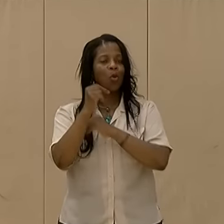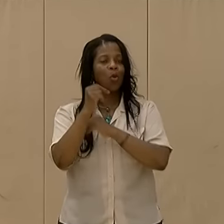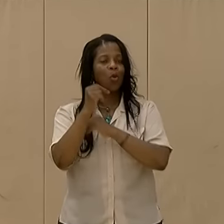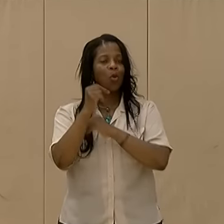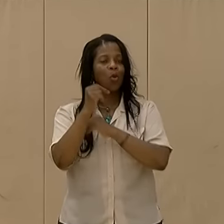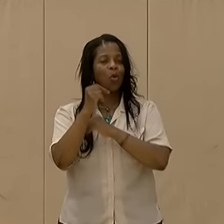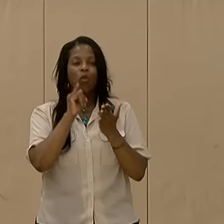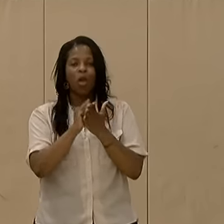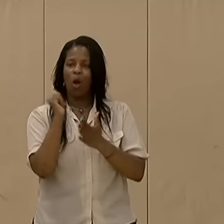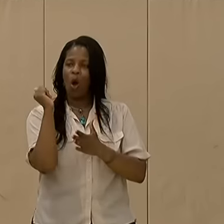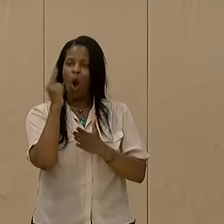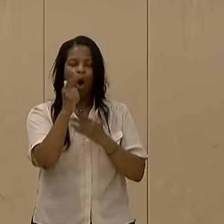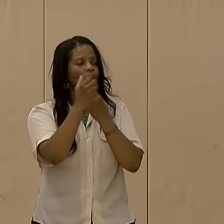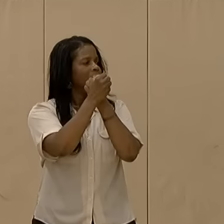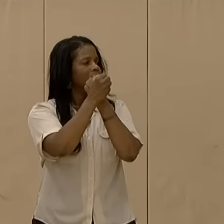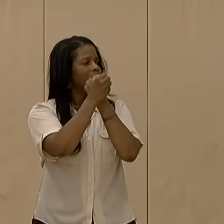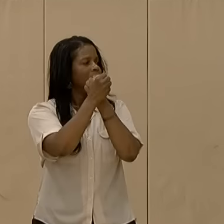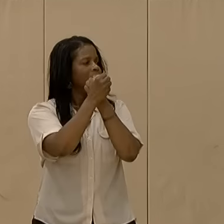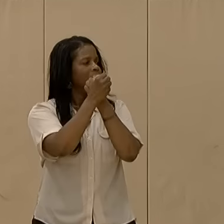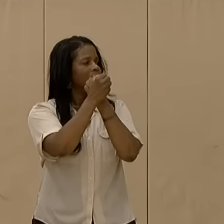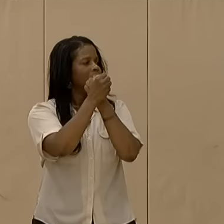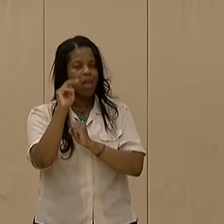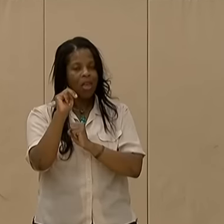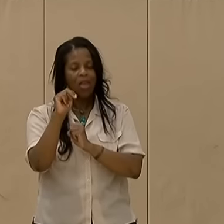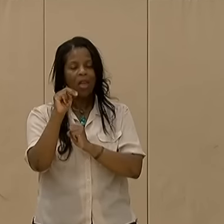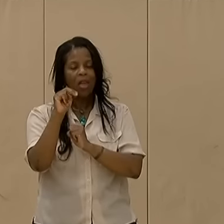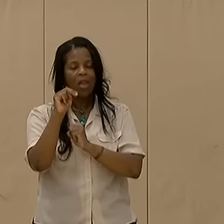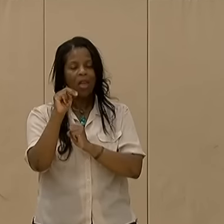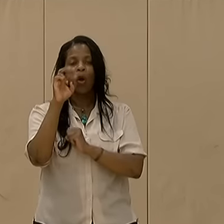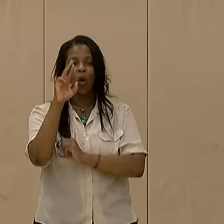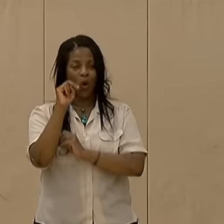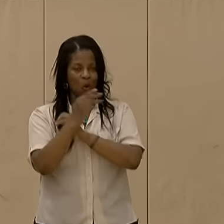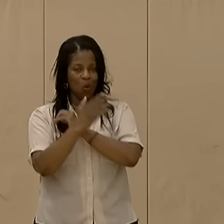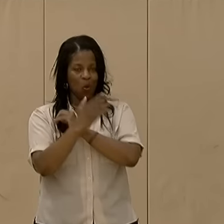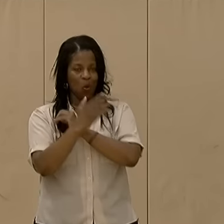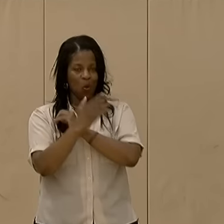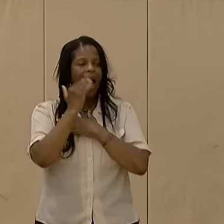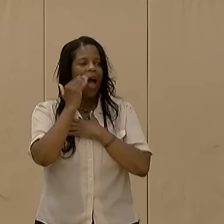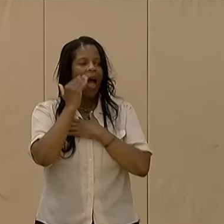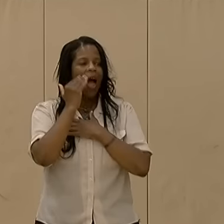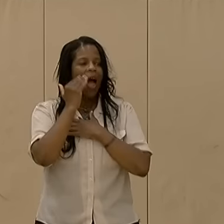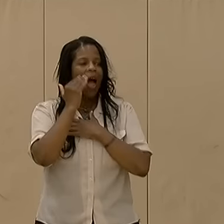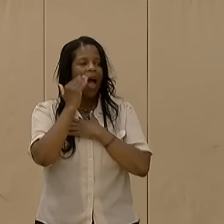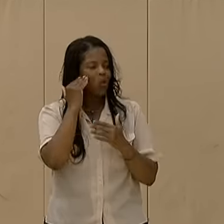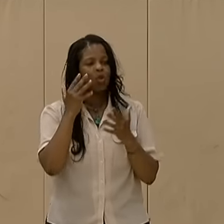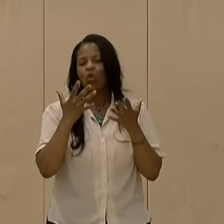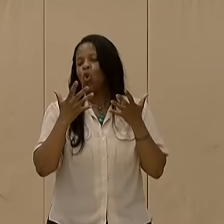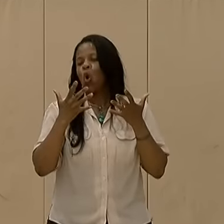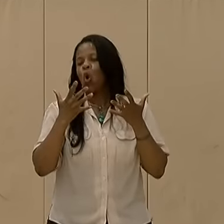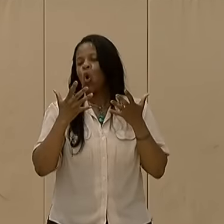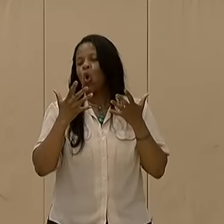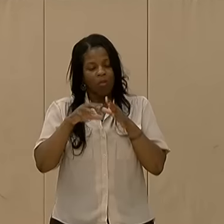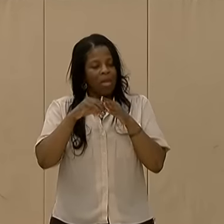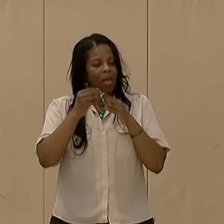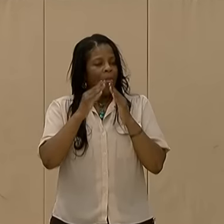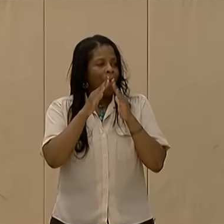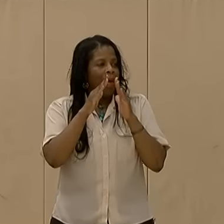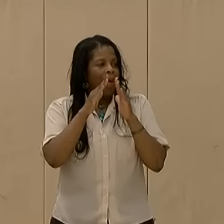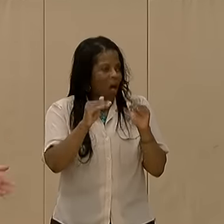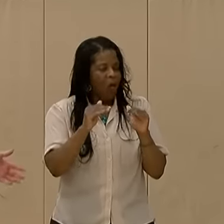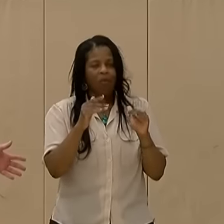else is safe everywhere else in Kern County. So as much as I know you guys don't want to be out of your house, those